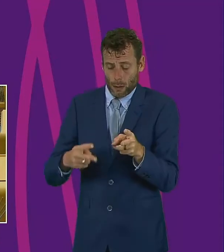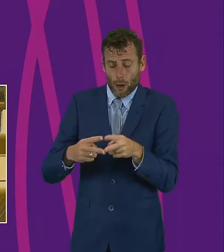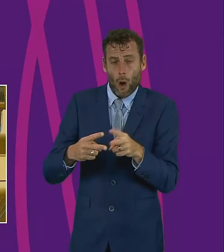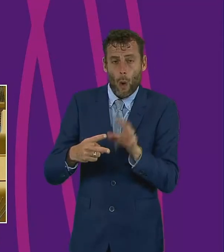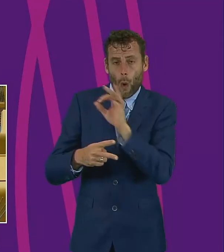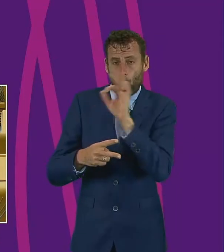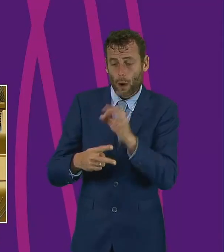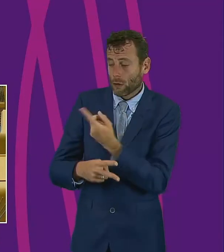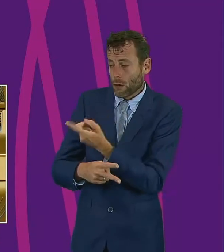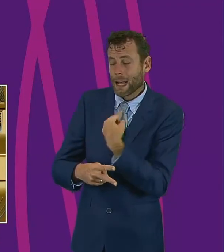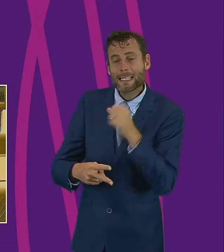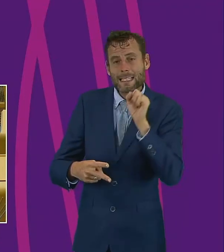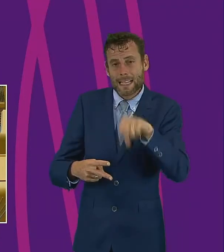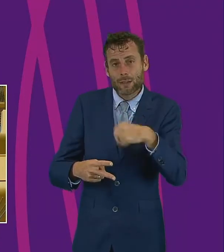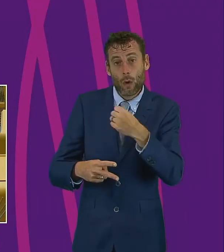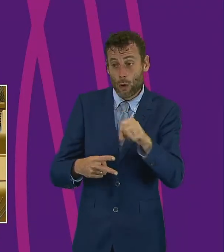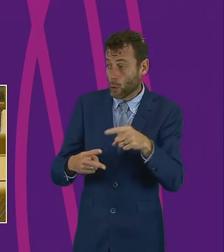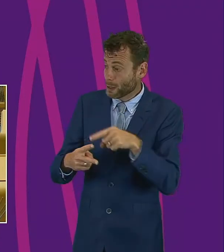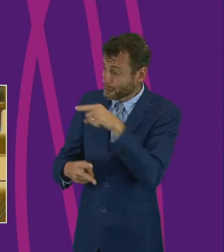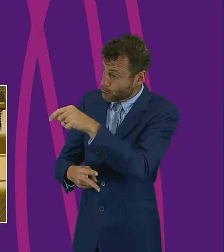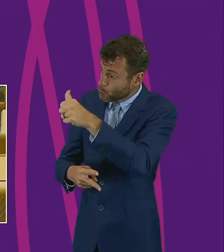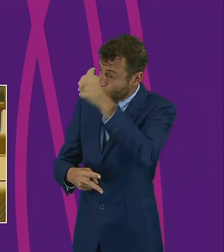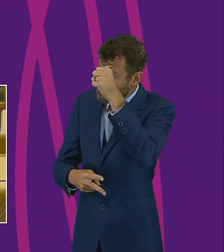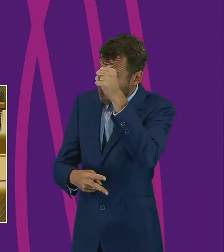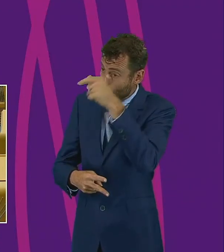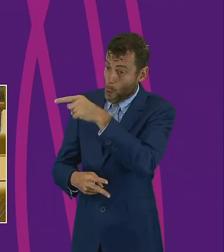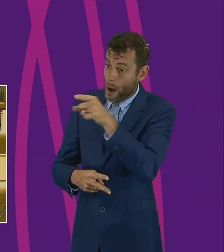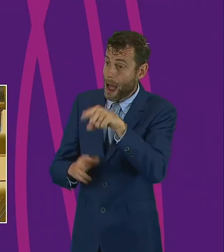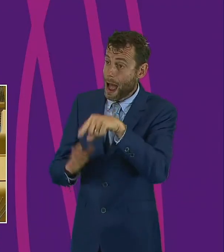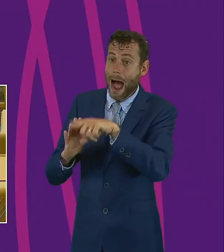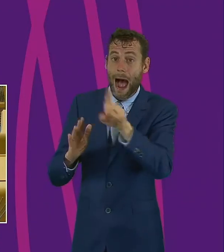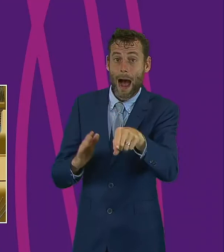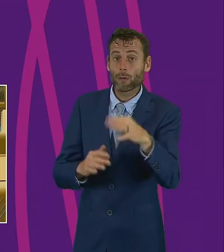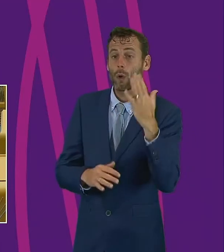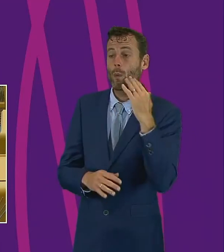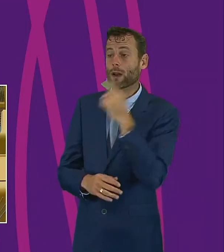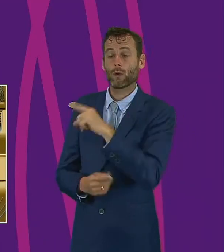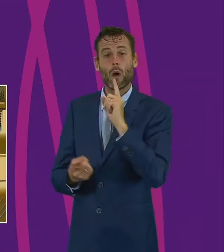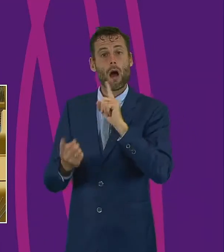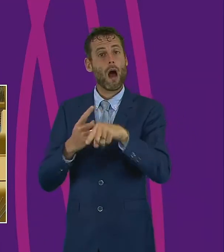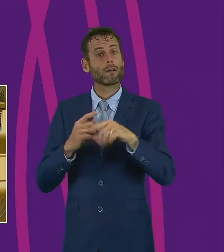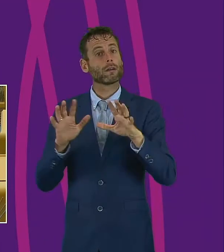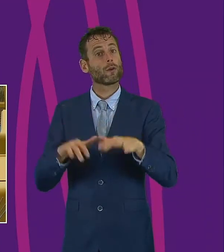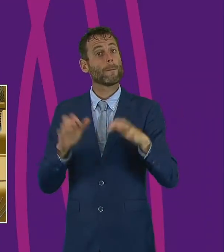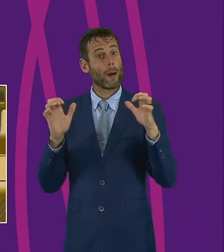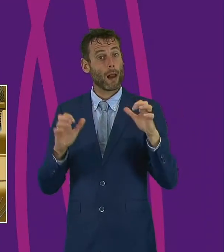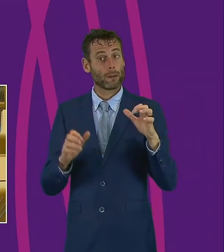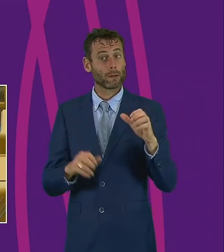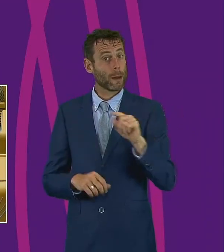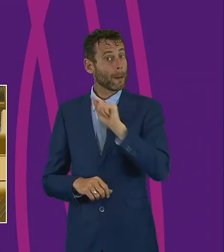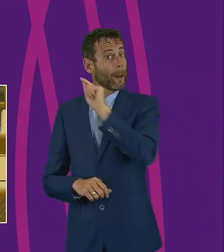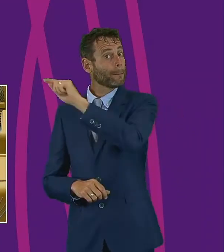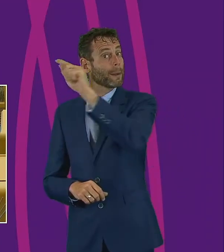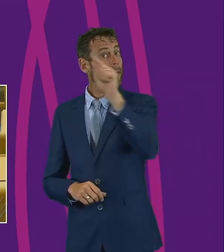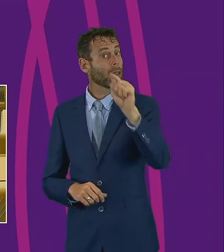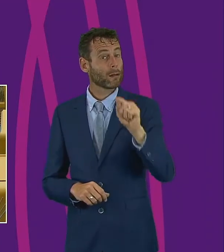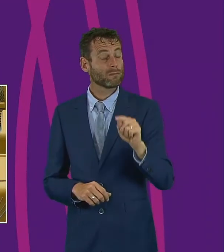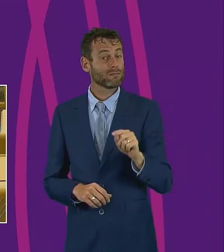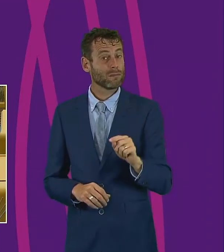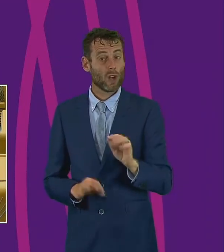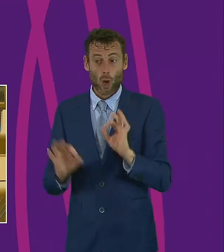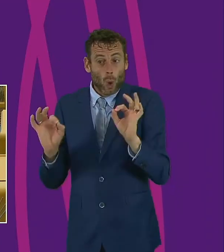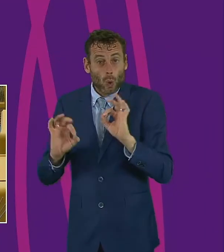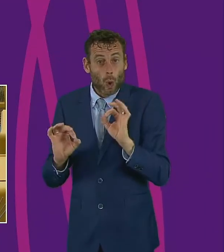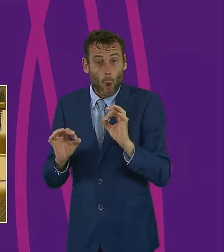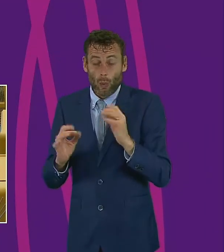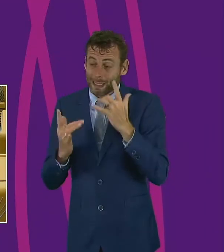questions? Were you aware, when you gave that answer to Parliament, that people who had not been tested at